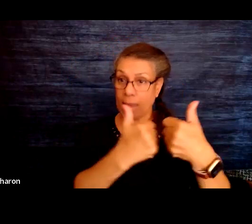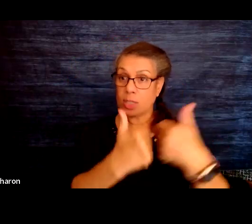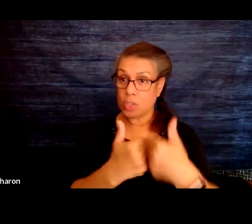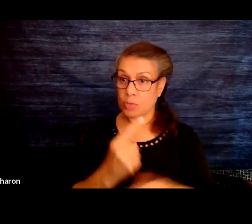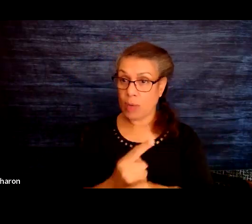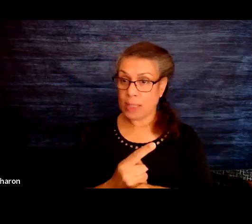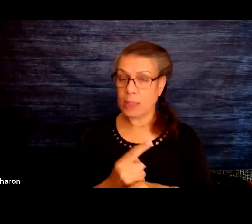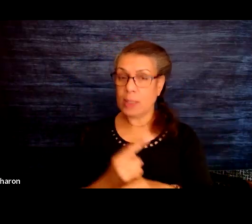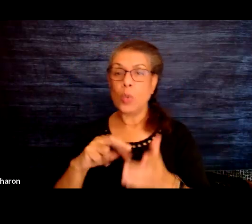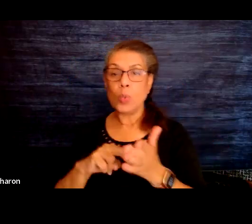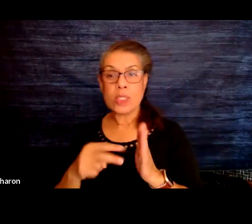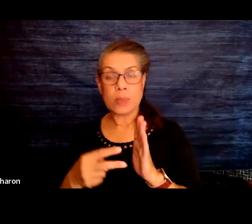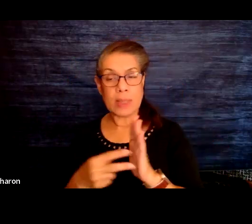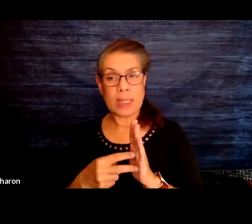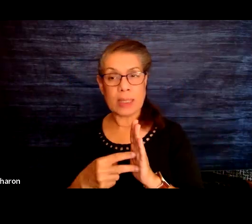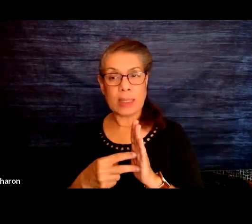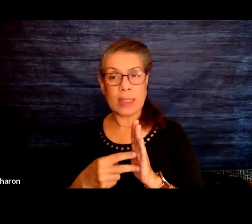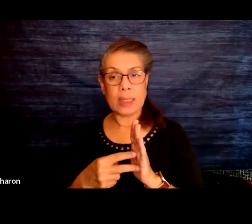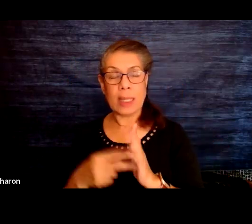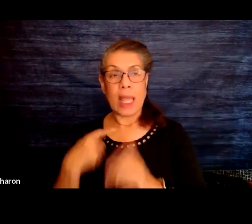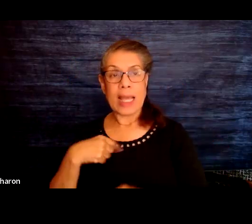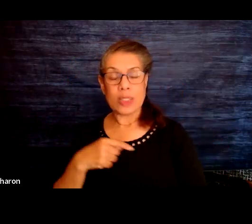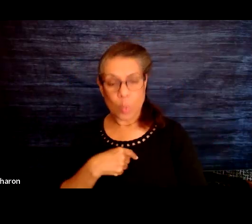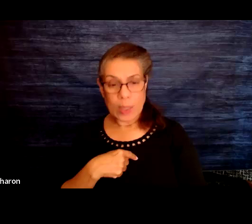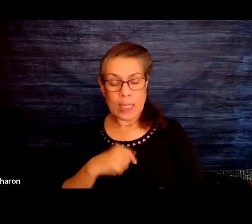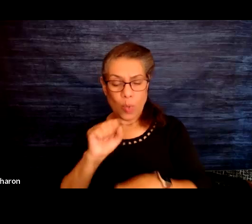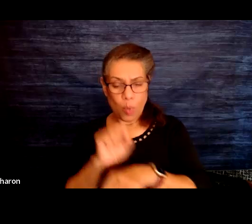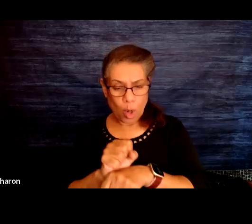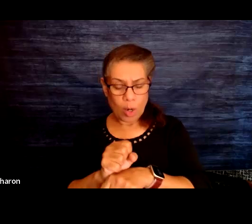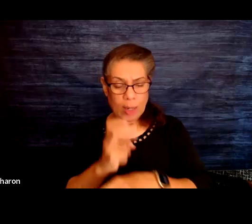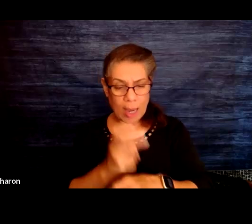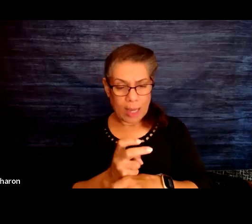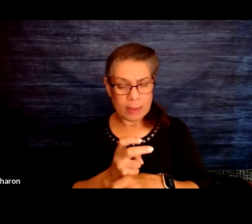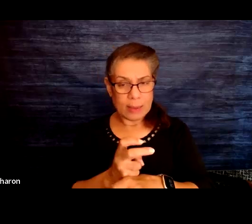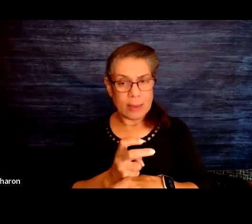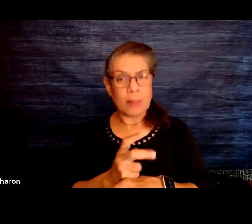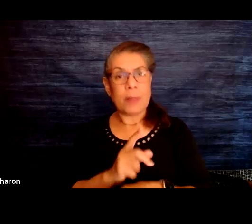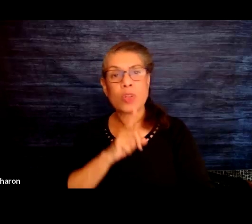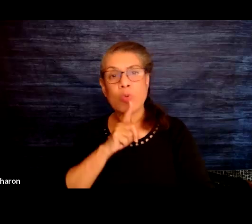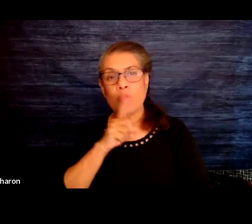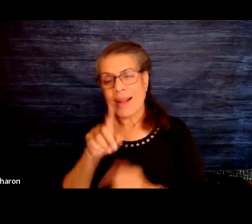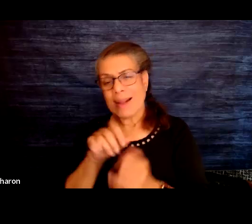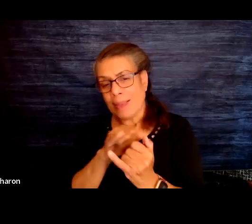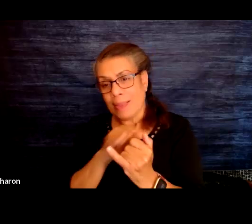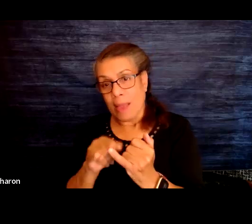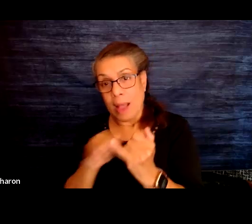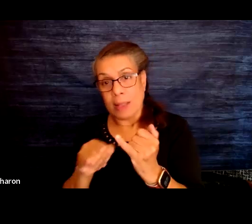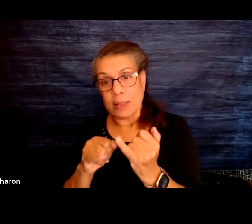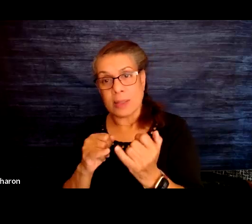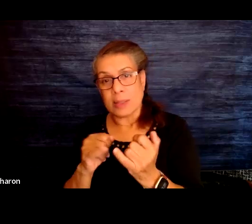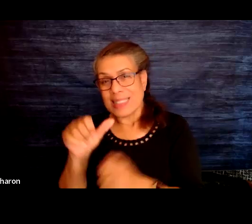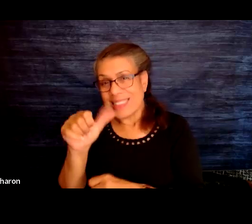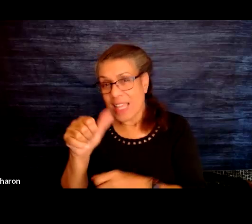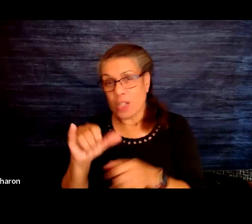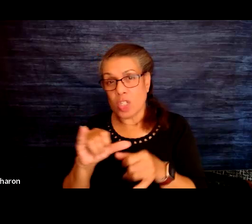us, as the rubber meets the road, be aware of the real difficulty of this last 10 yards to